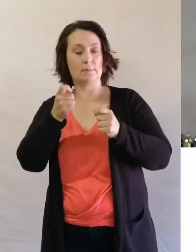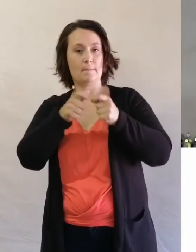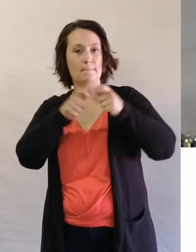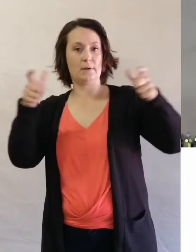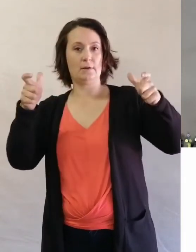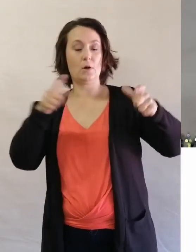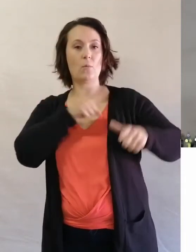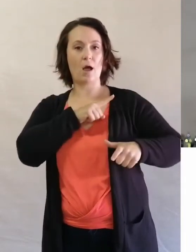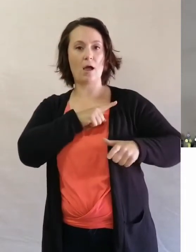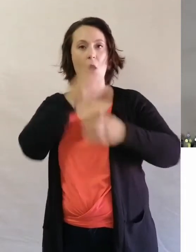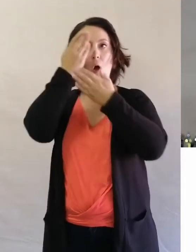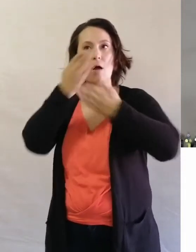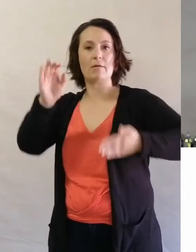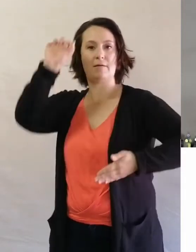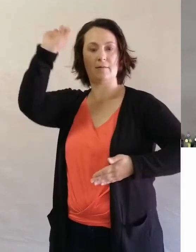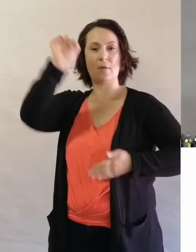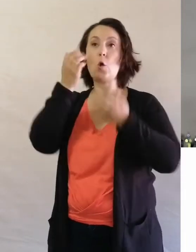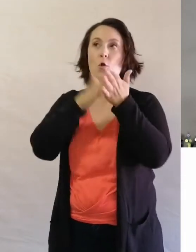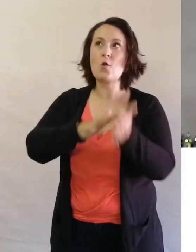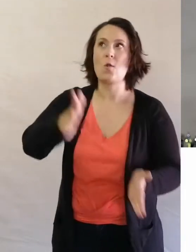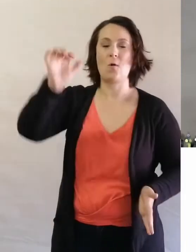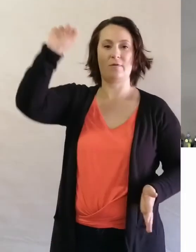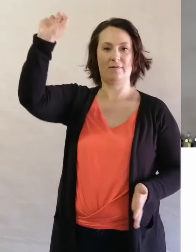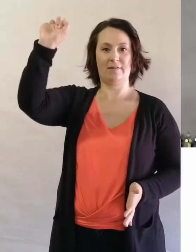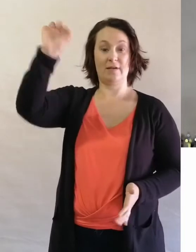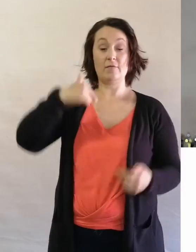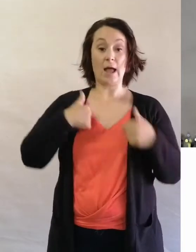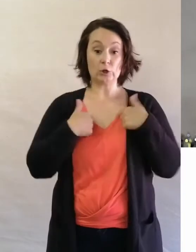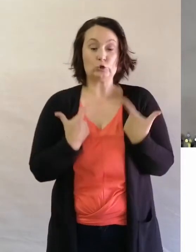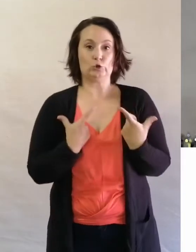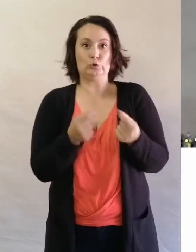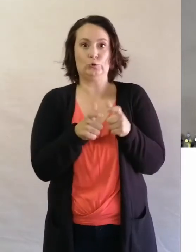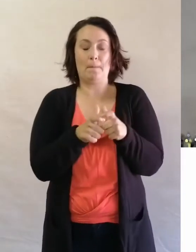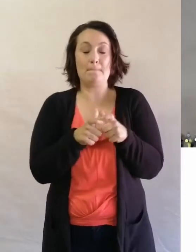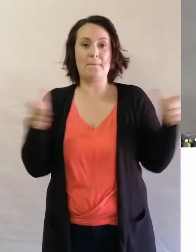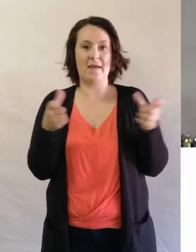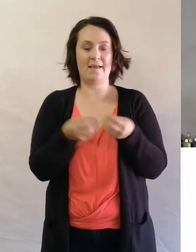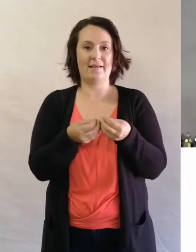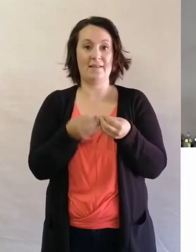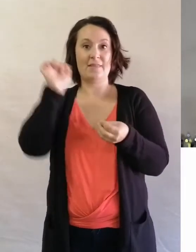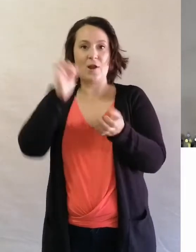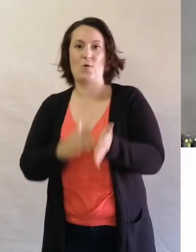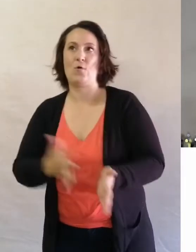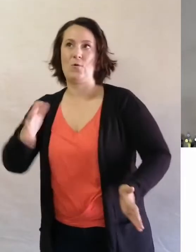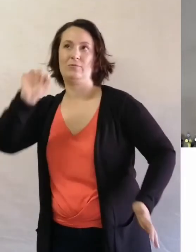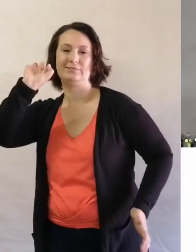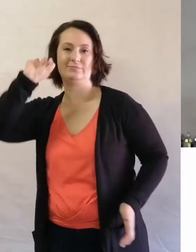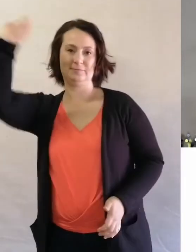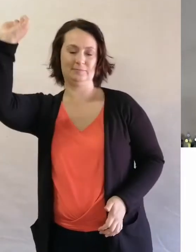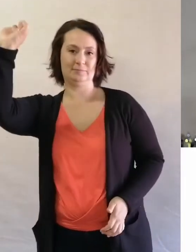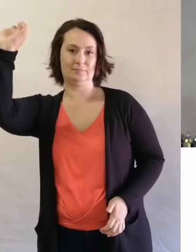God. It glorifies him. When you do big things, it glorifies him. This is my challenge to Cornerstone Church today.